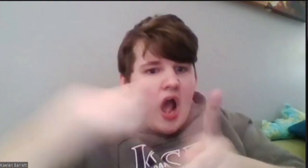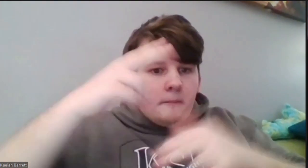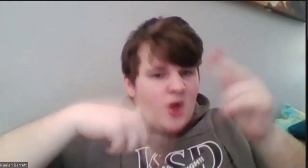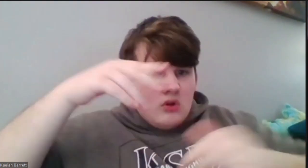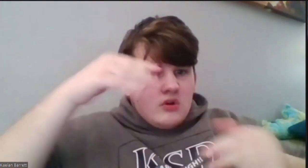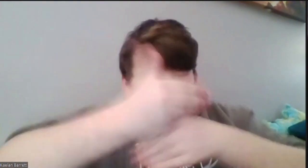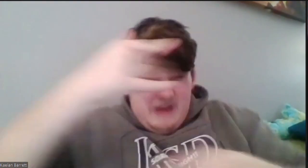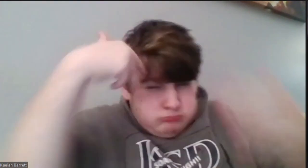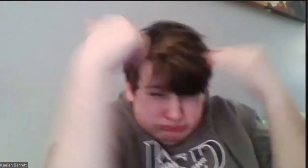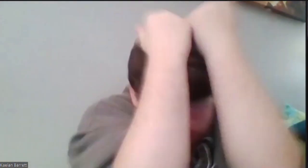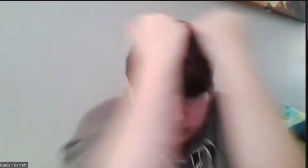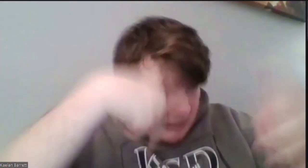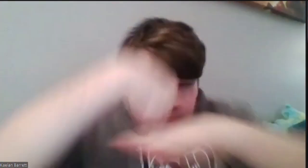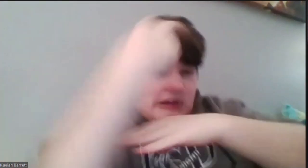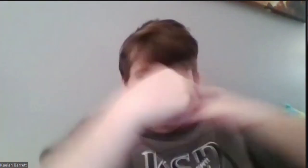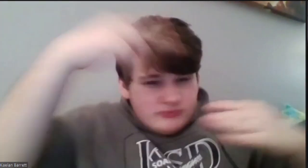kept on moving through the buildings.